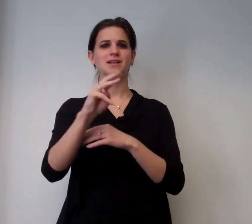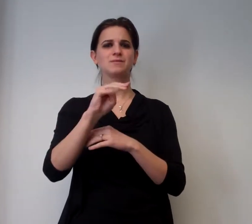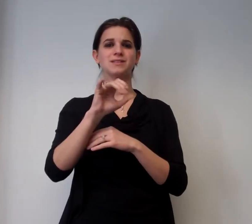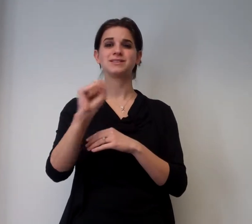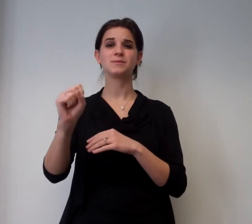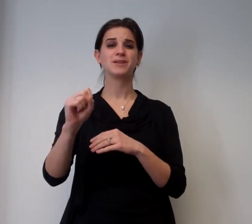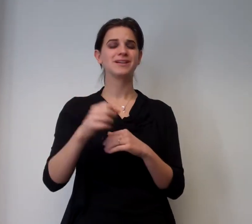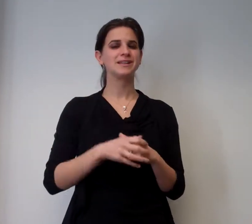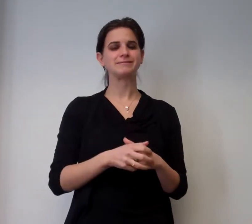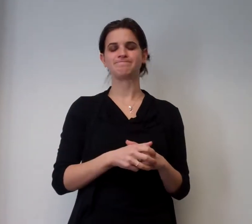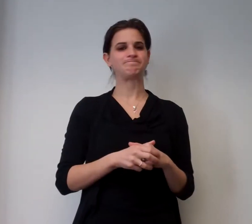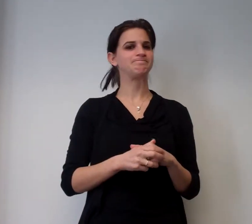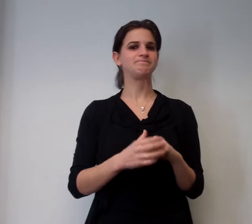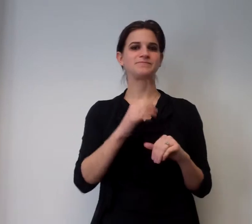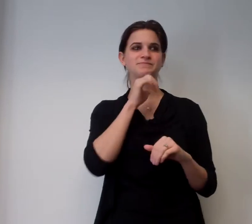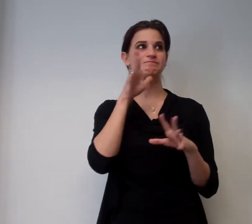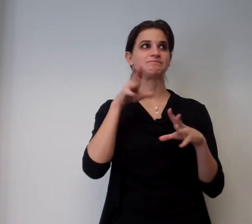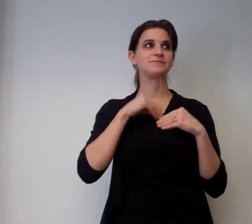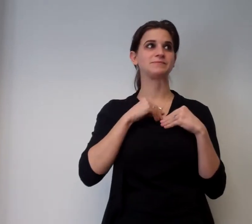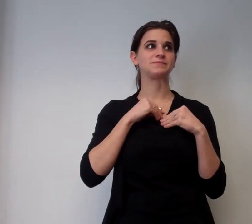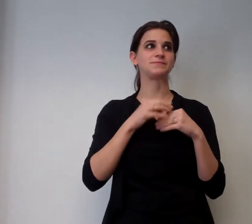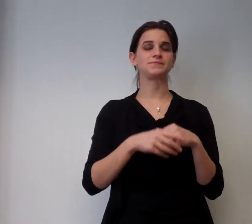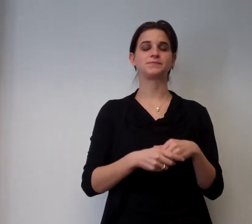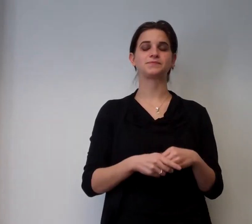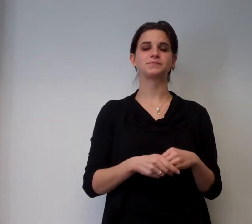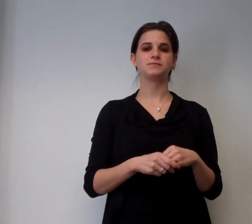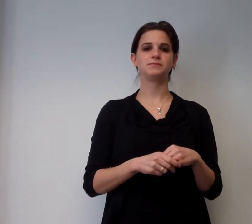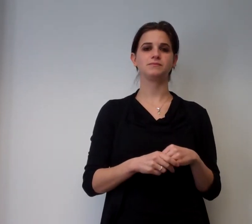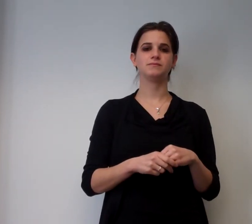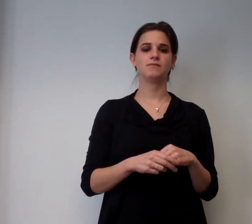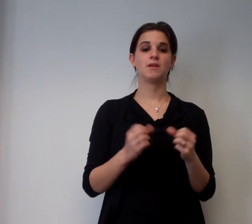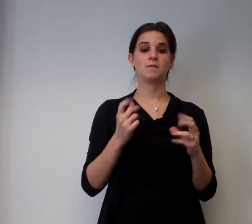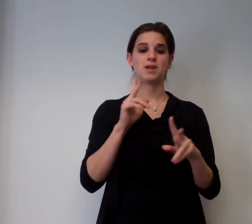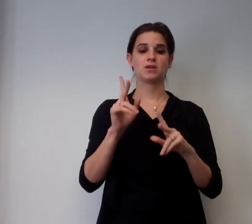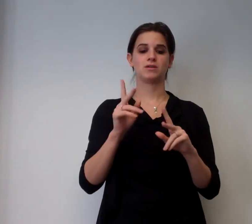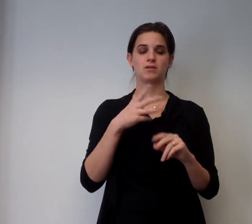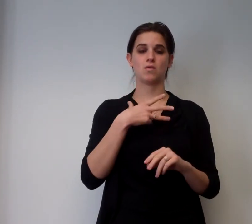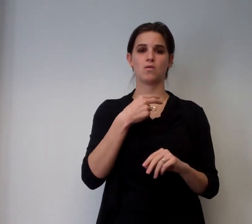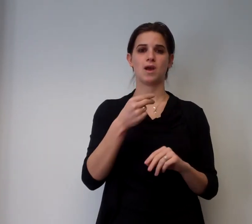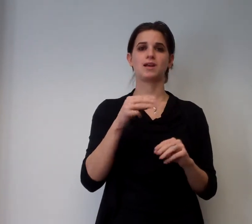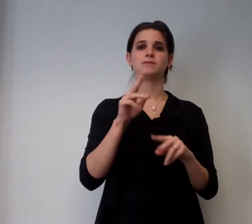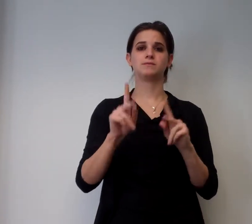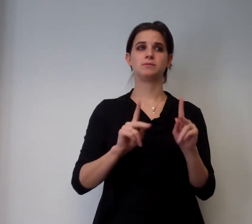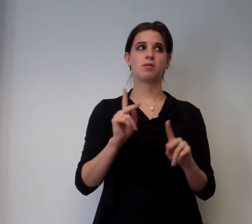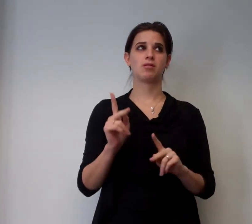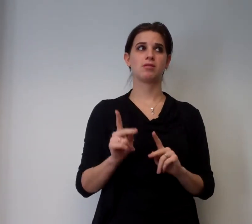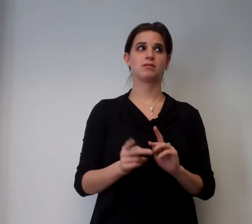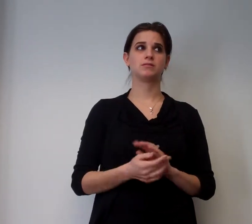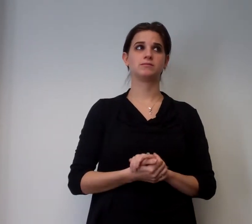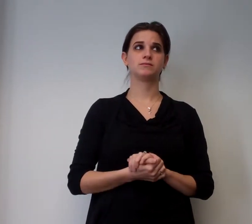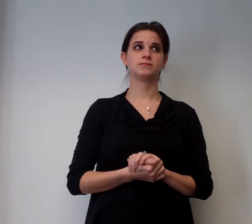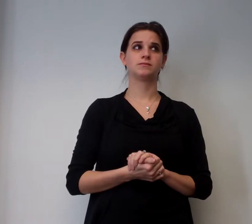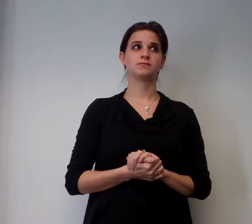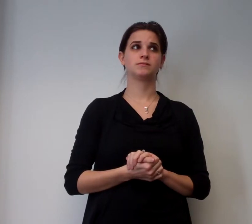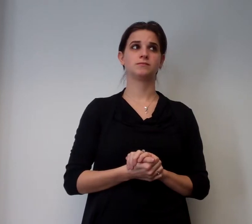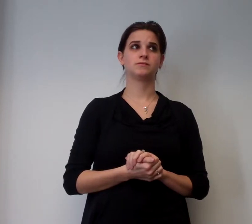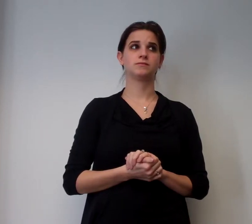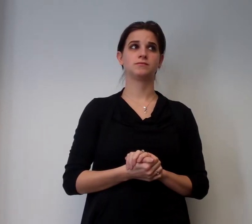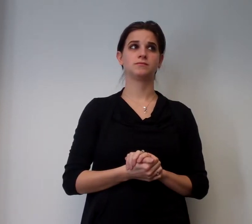country, and many whites were outraged too, that a person could be so blatantly guilty